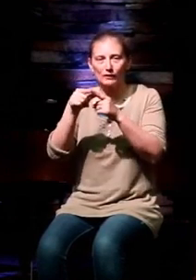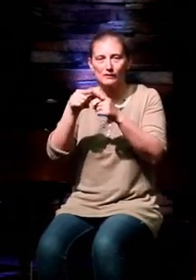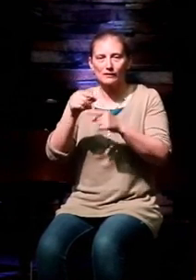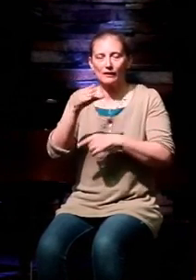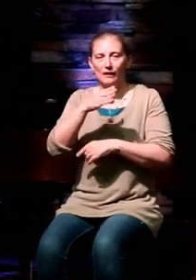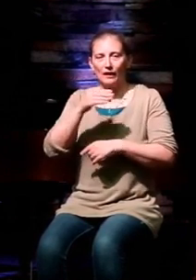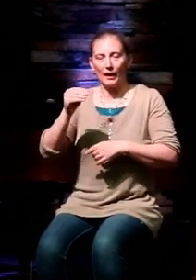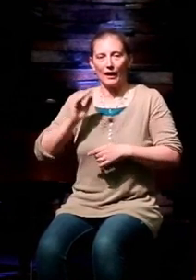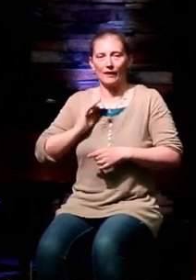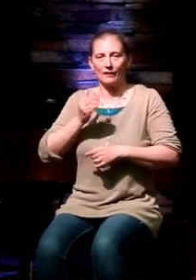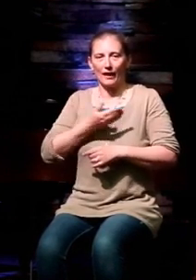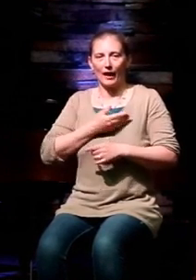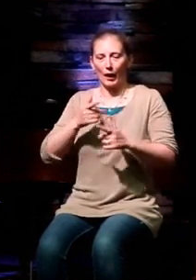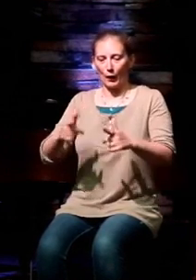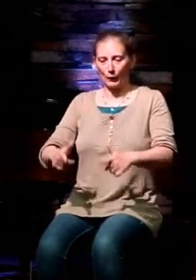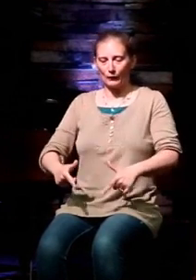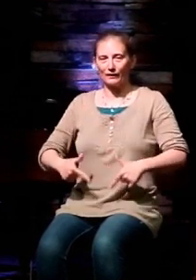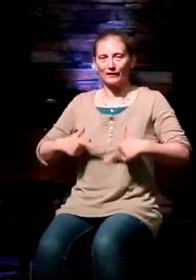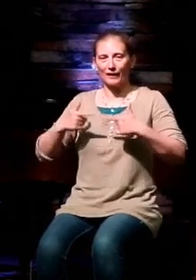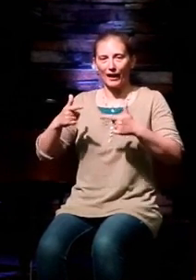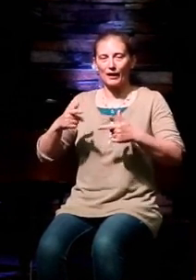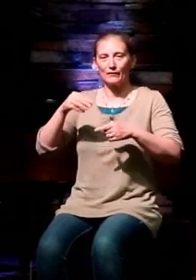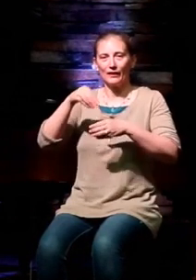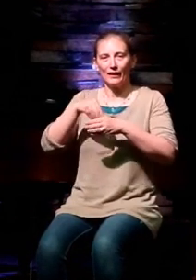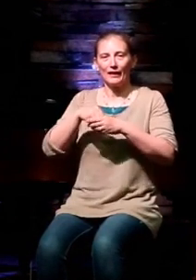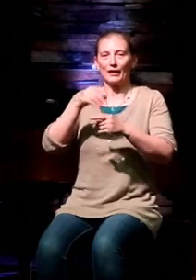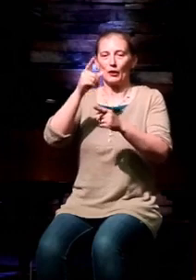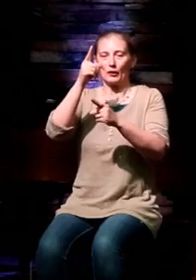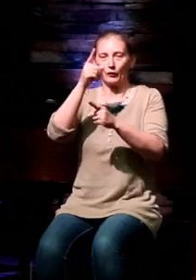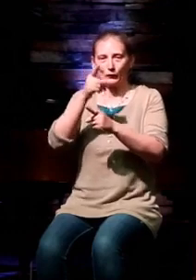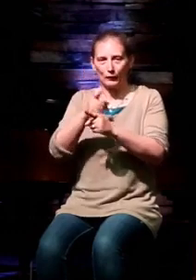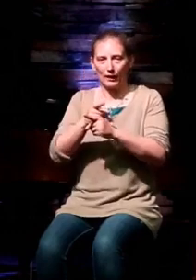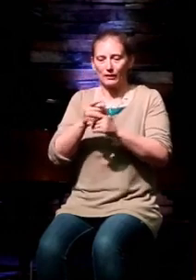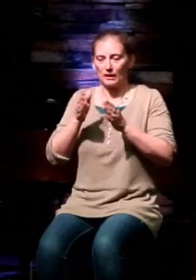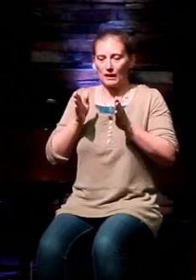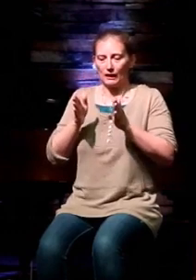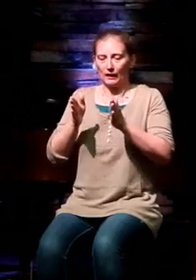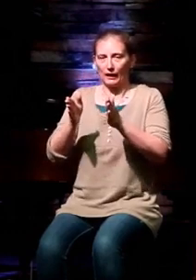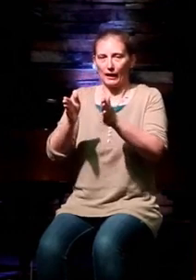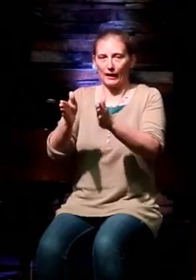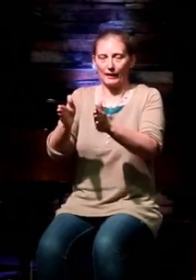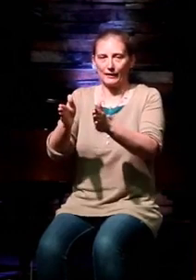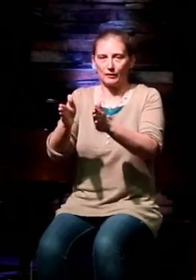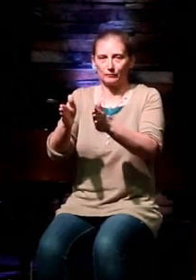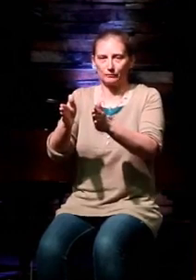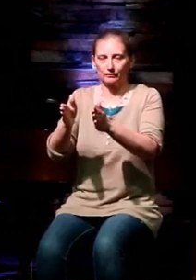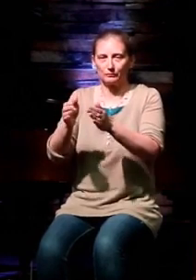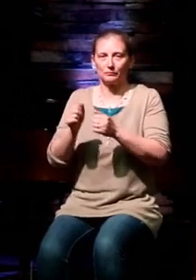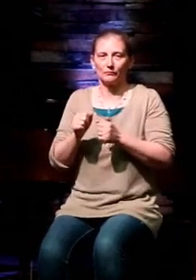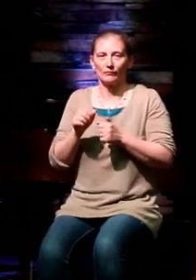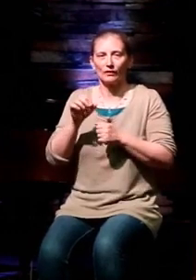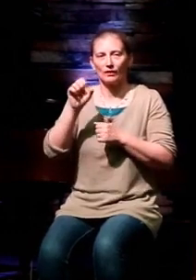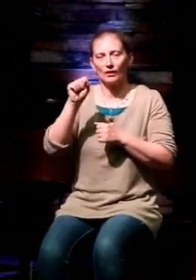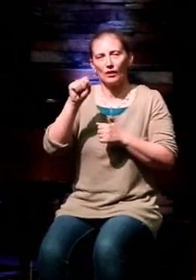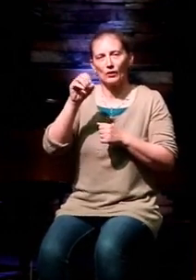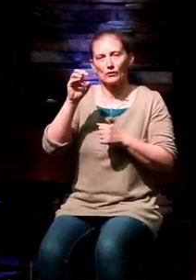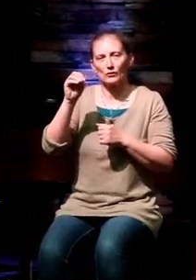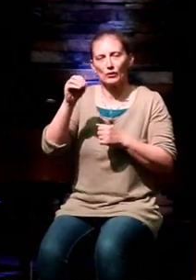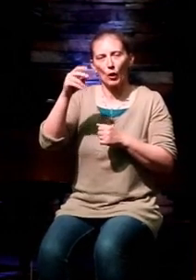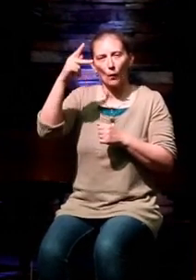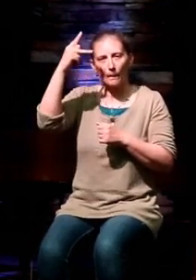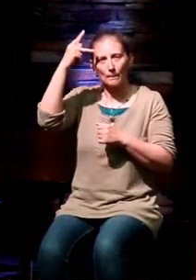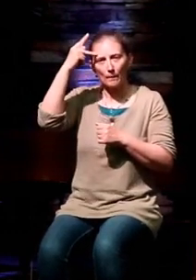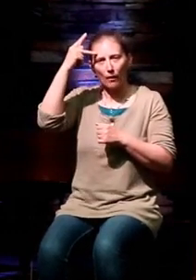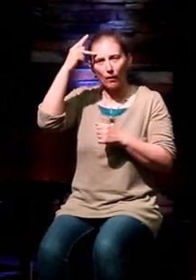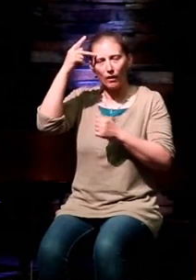life in the center lane. He wants to keep our life in the right lane. So with this understanding, Paul gives us the